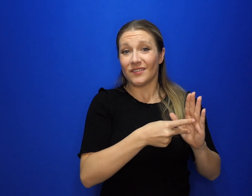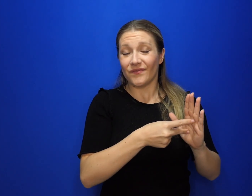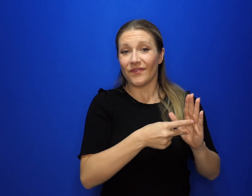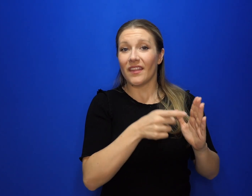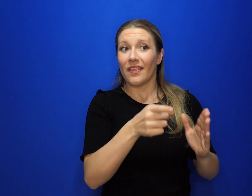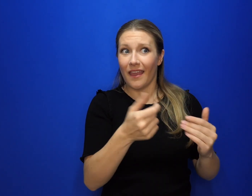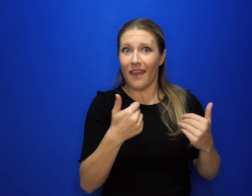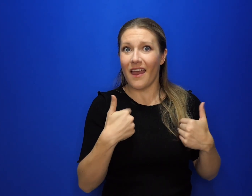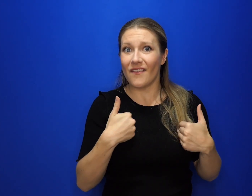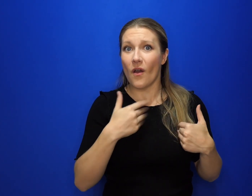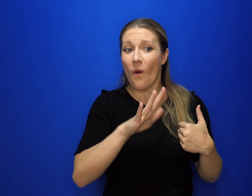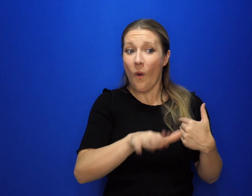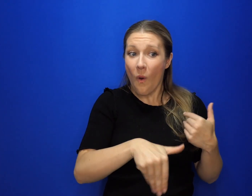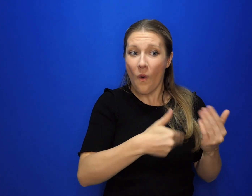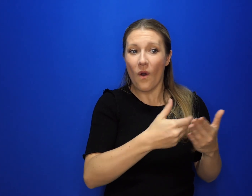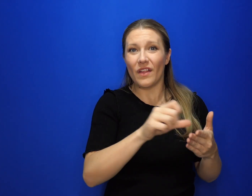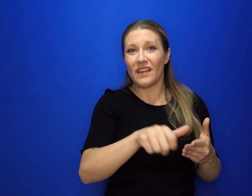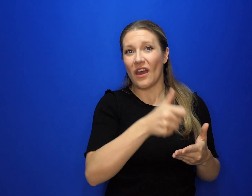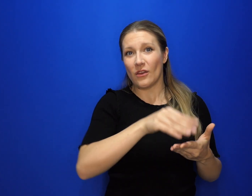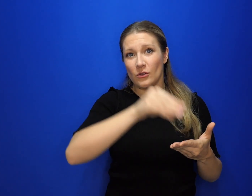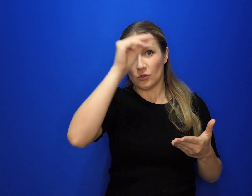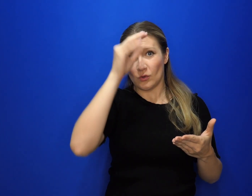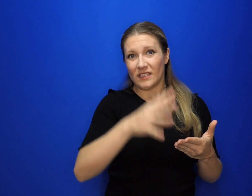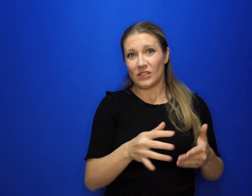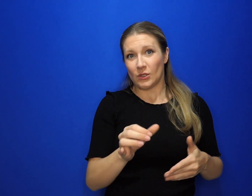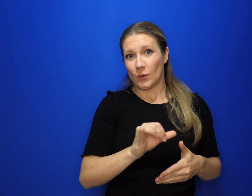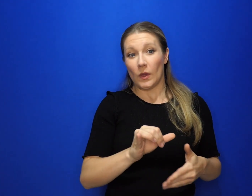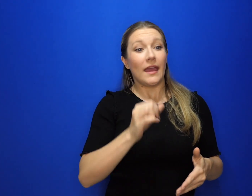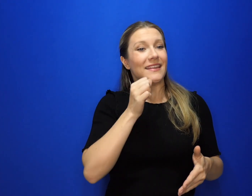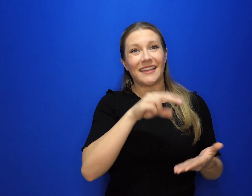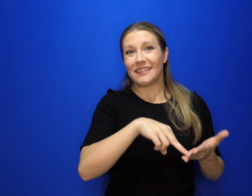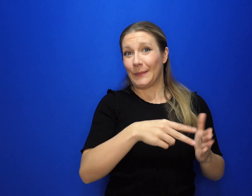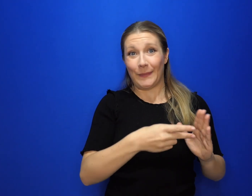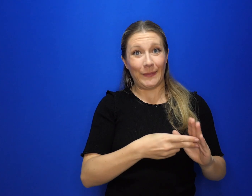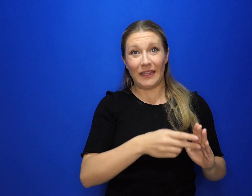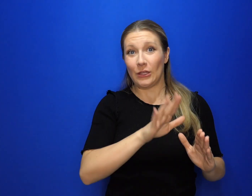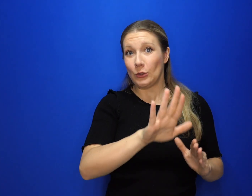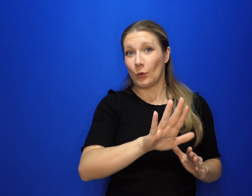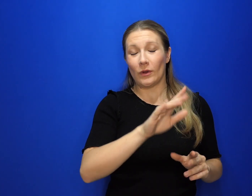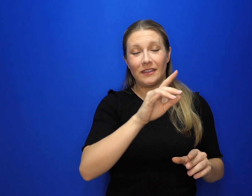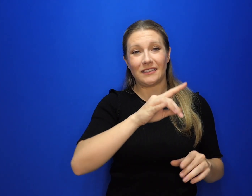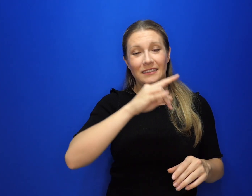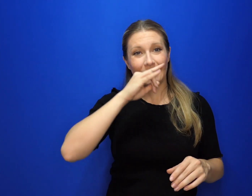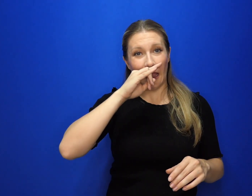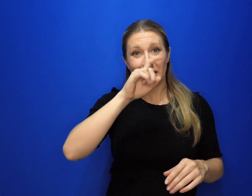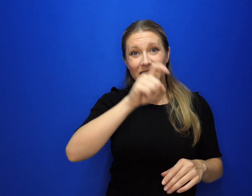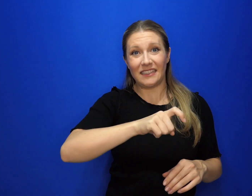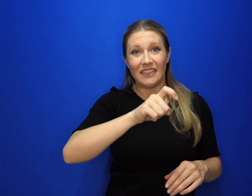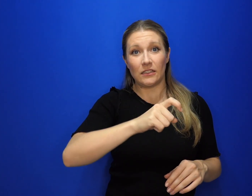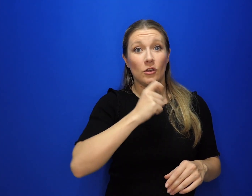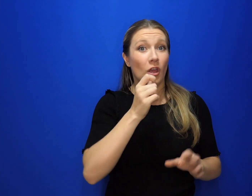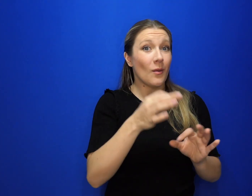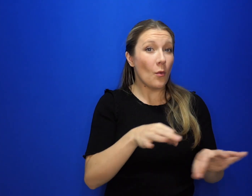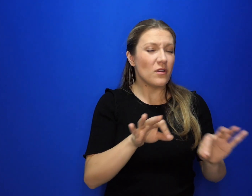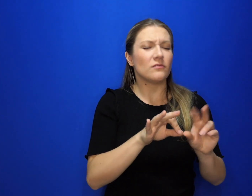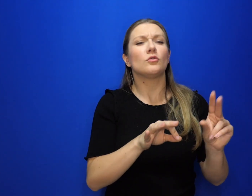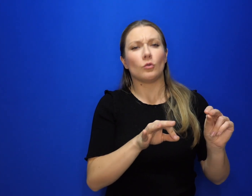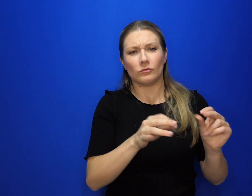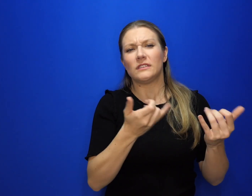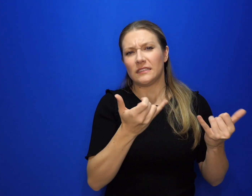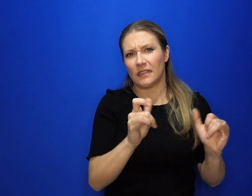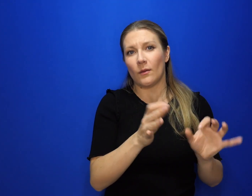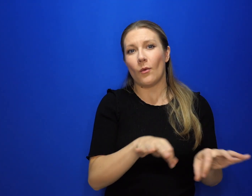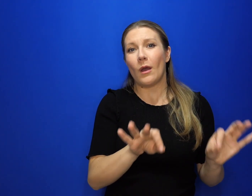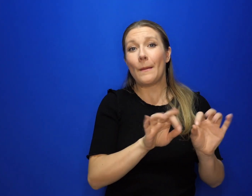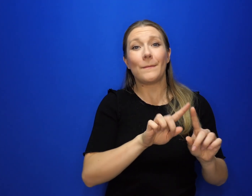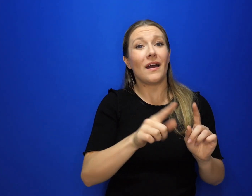for. They have all of the other students as well. That doesn't mean that the needs of your child are not important, but